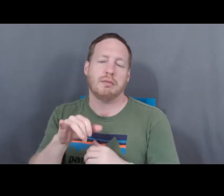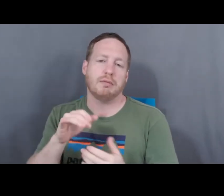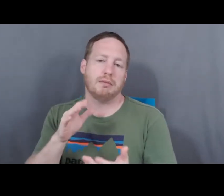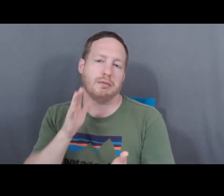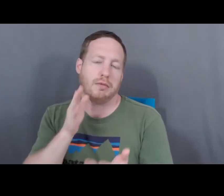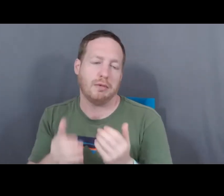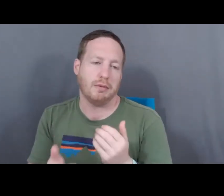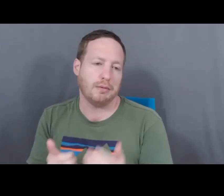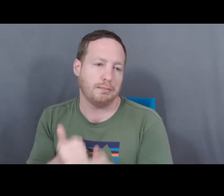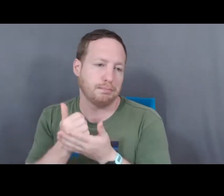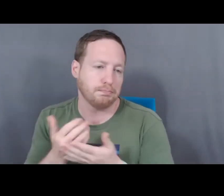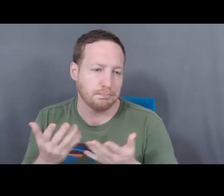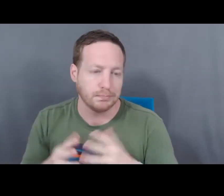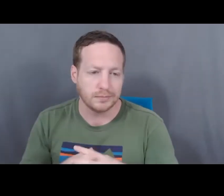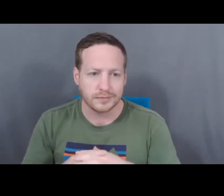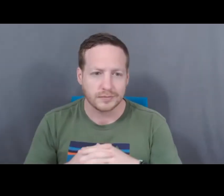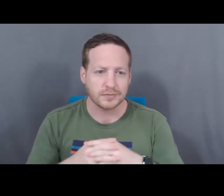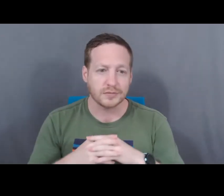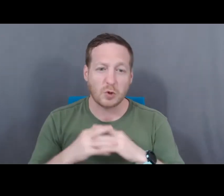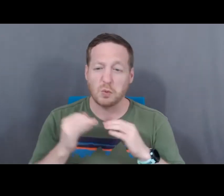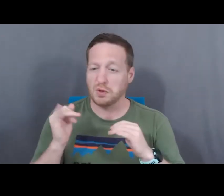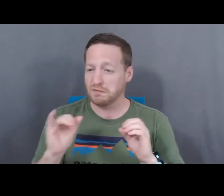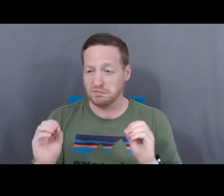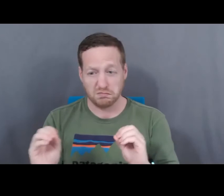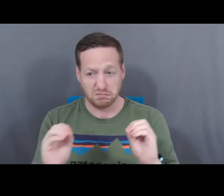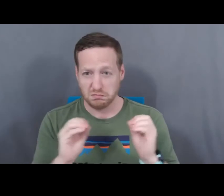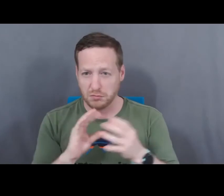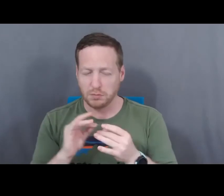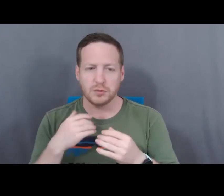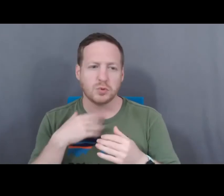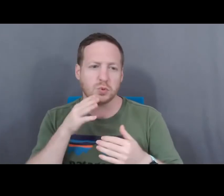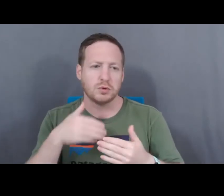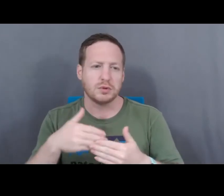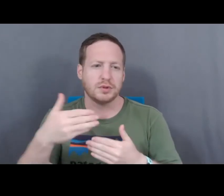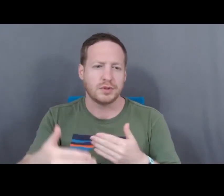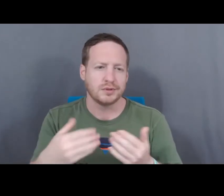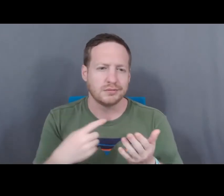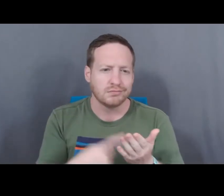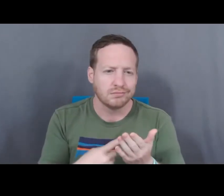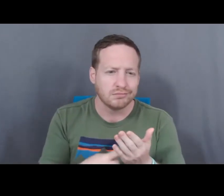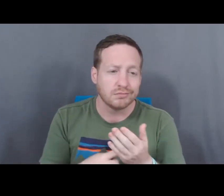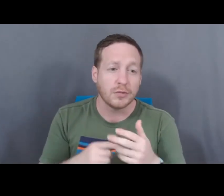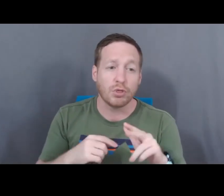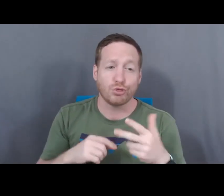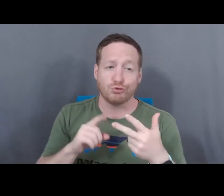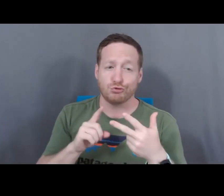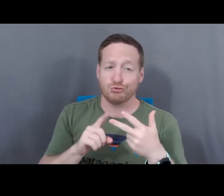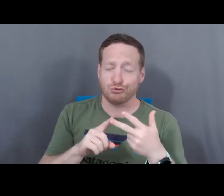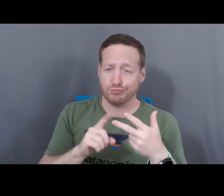and things going smoothly. So that hopefully those guidelines will be able to help. But if there are no comments, then we'll go ahead and move to the next discussion